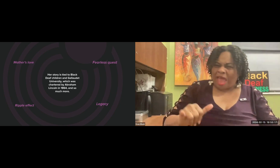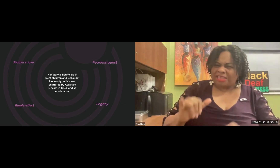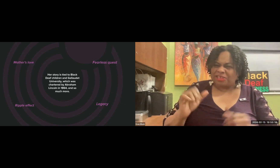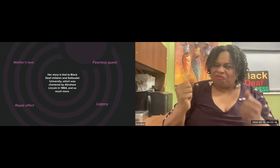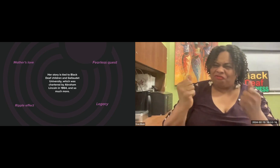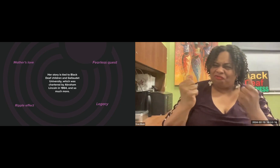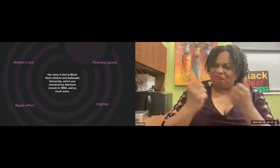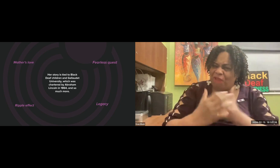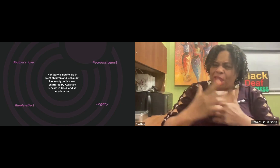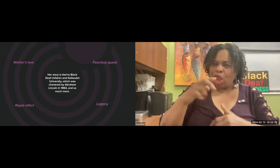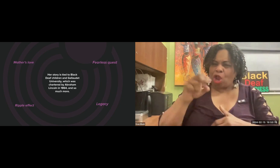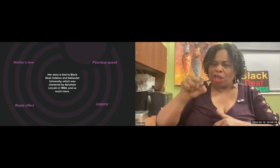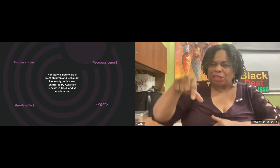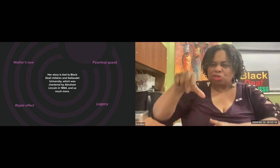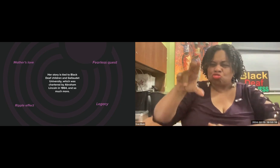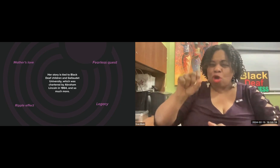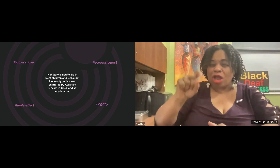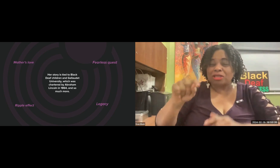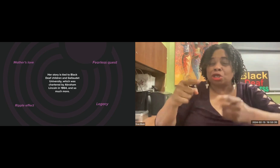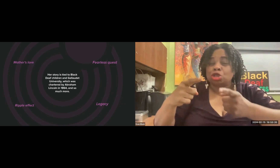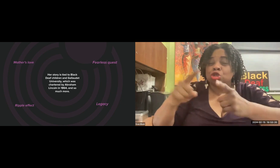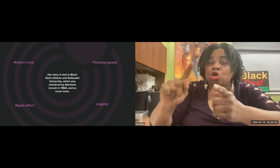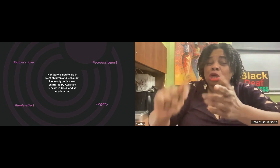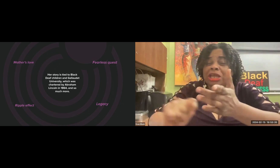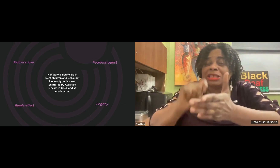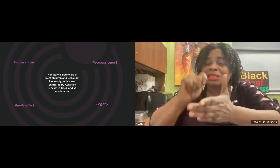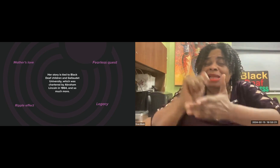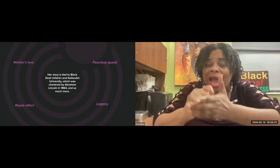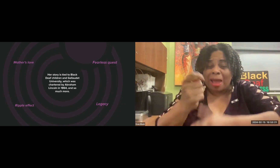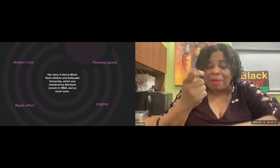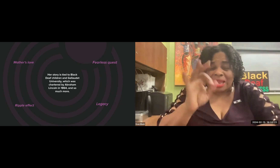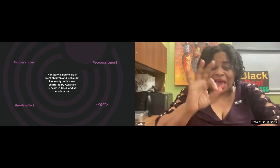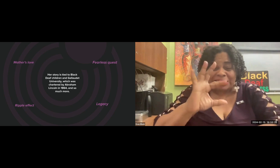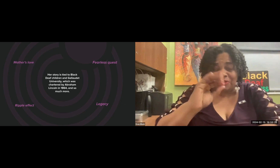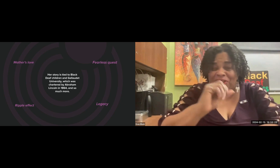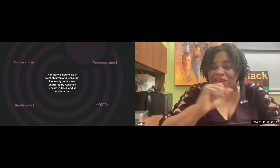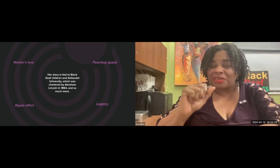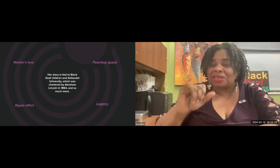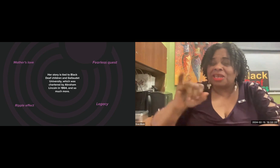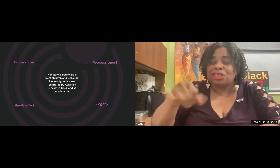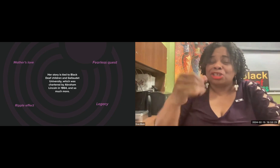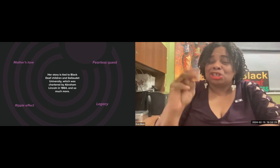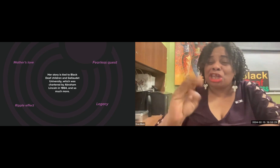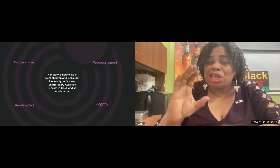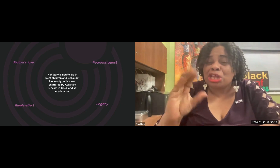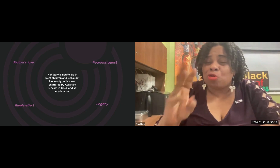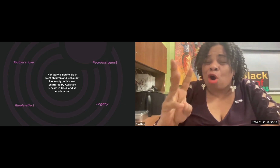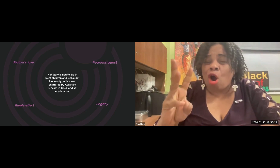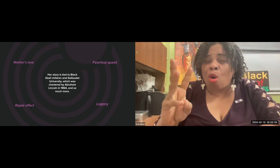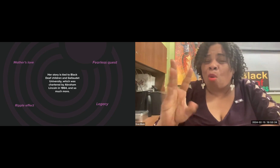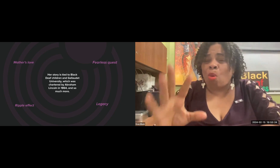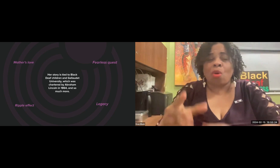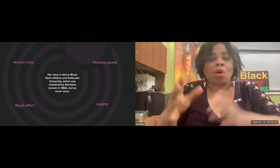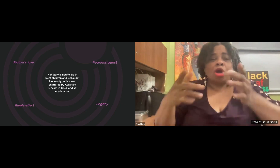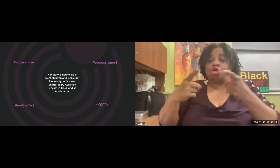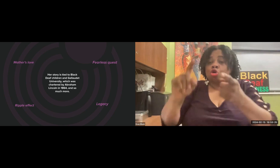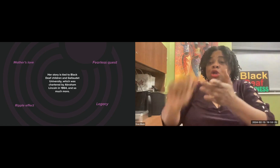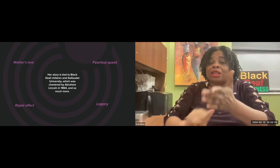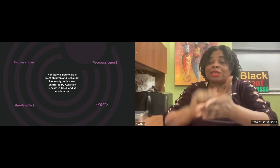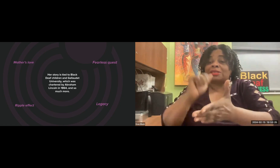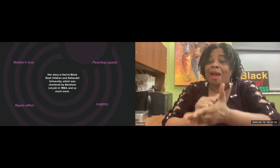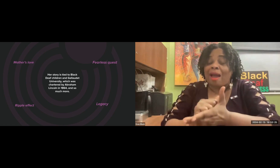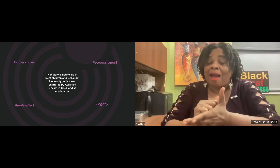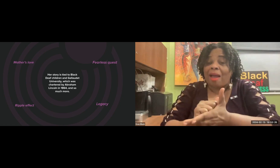time that she filed that lawsuit and lost, but she undertook a fearless quest, and she didn't